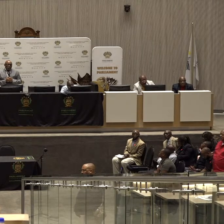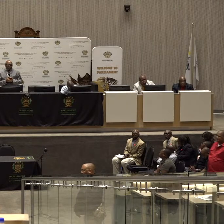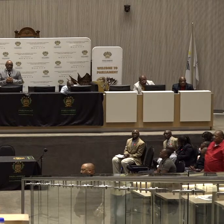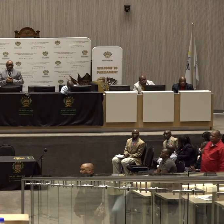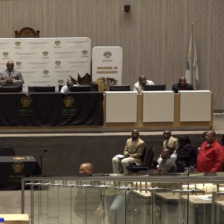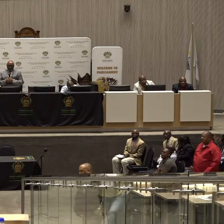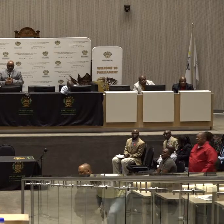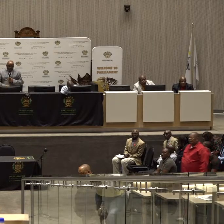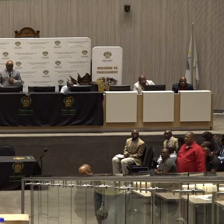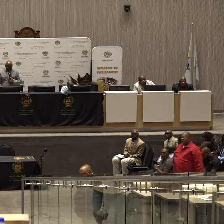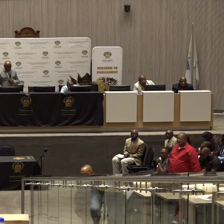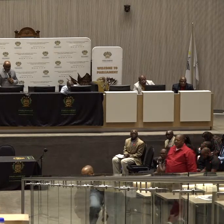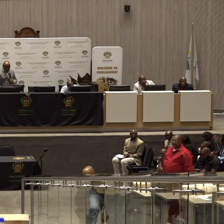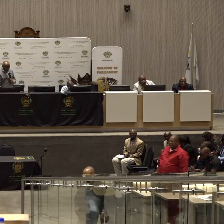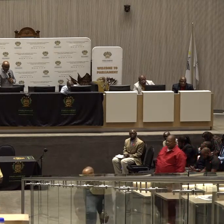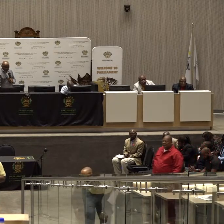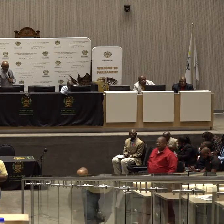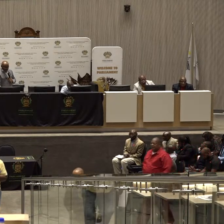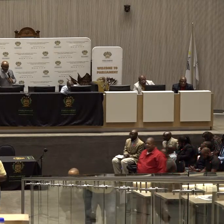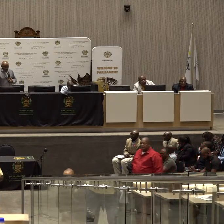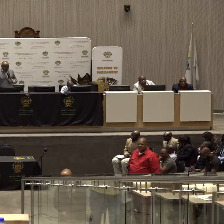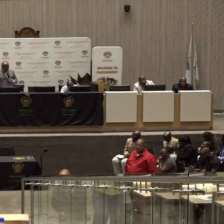of March 2023.